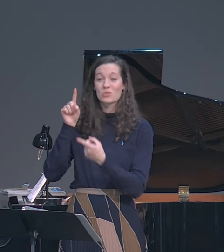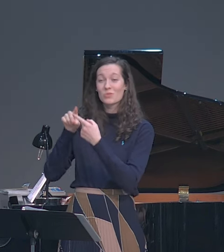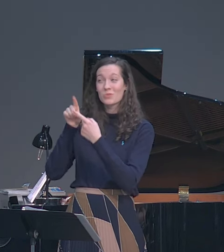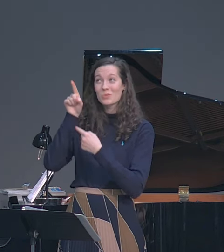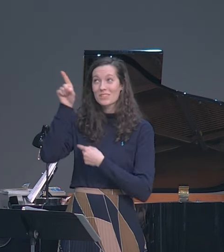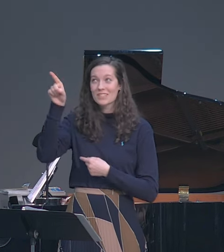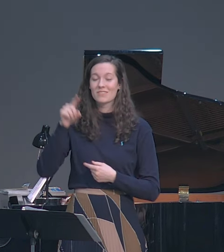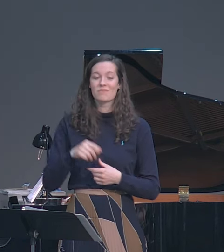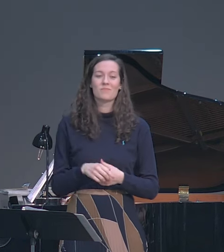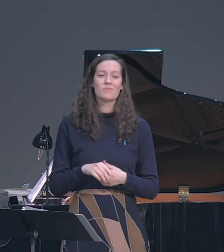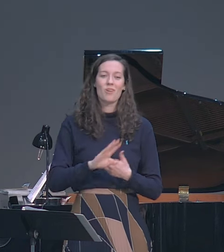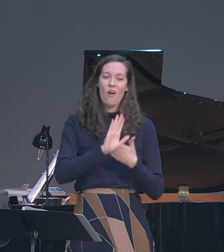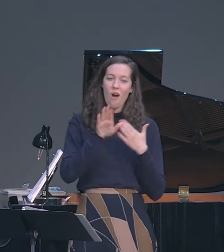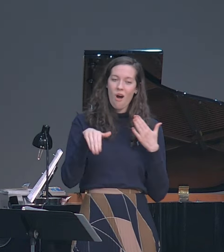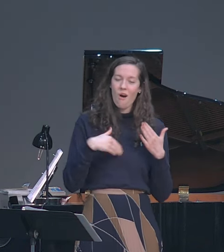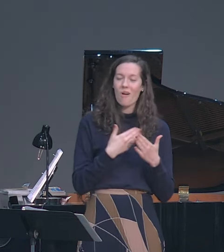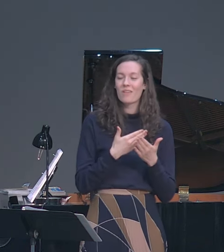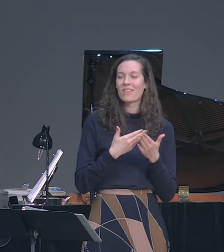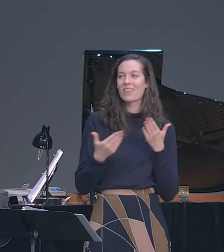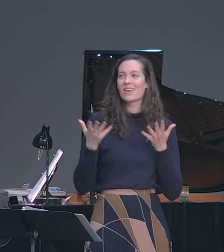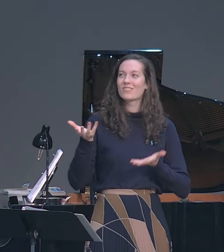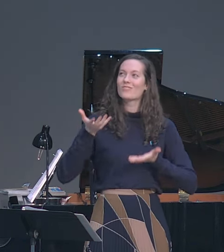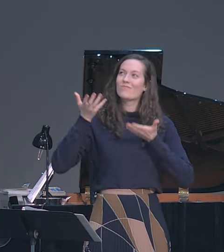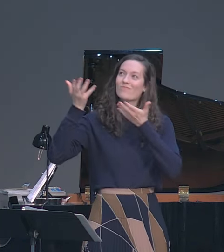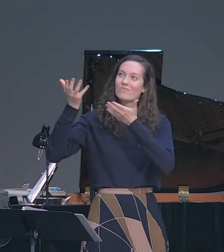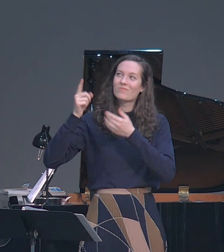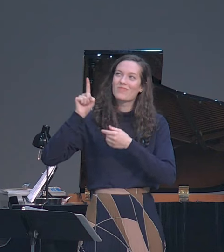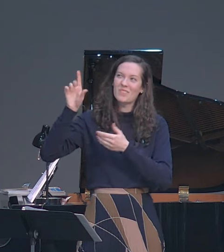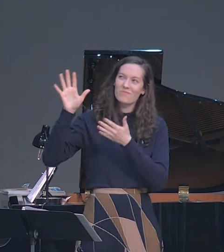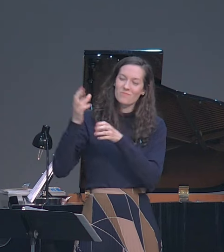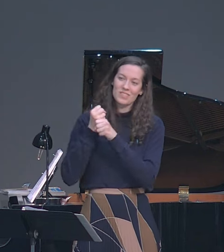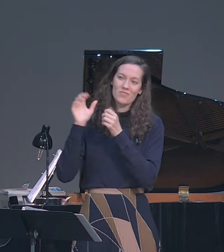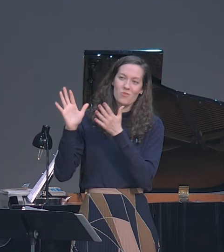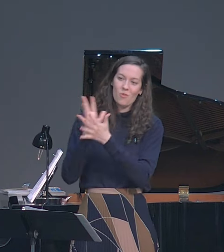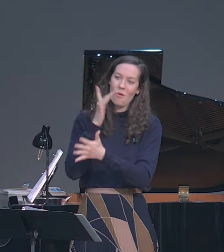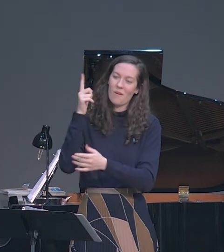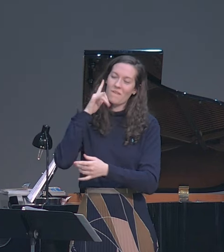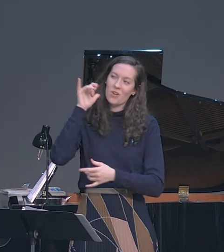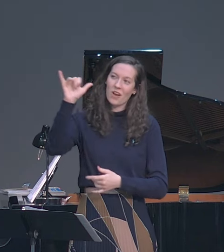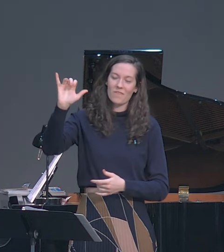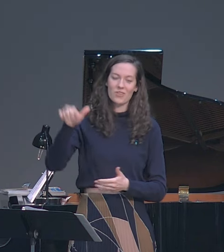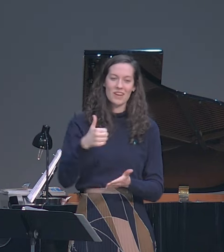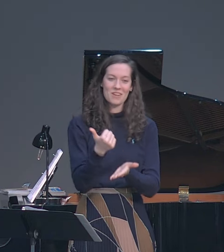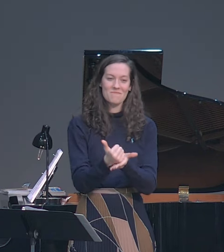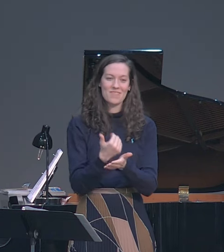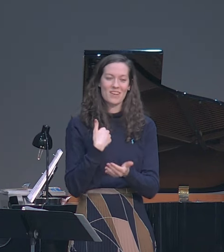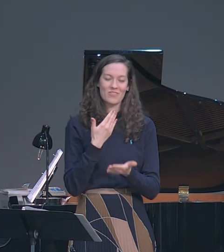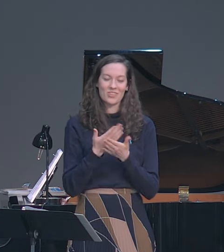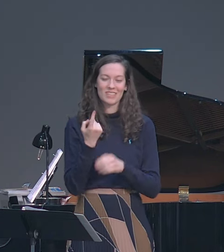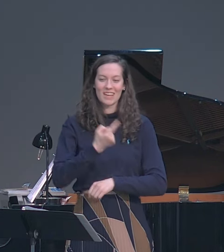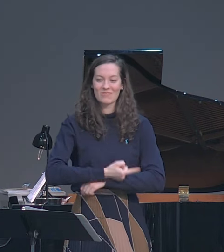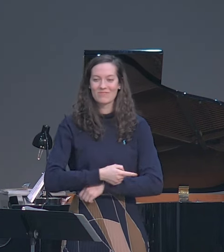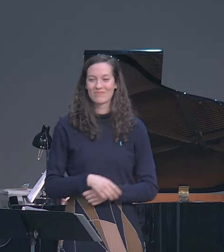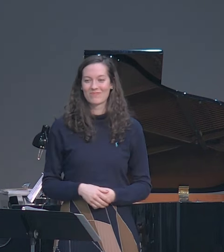him are all things. To him be glory forever. Amen. Have a great day in the Lord.